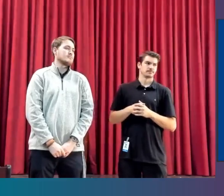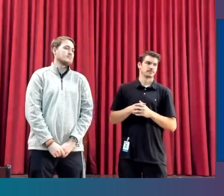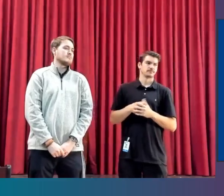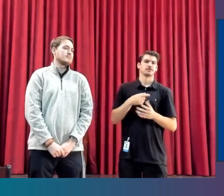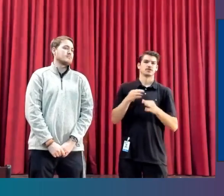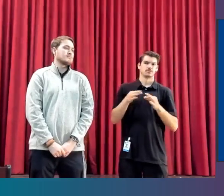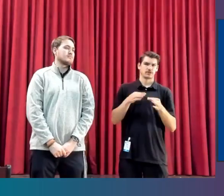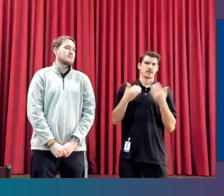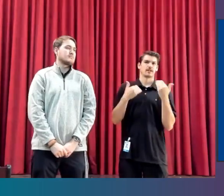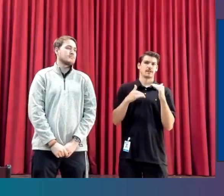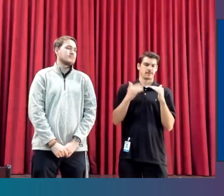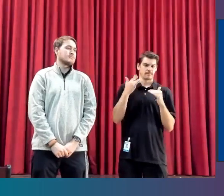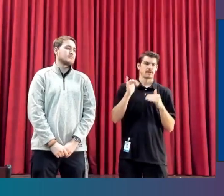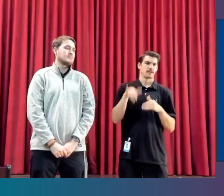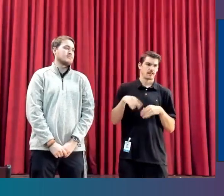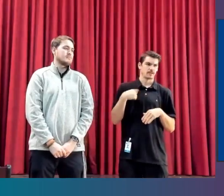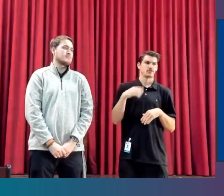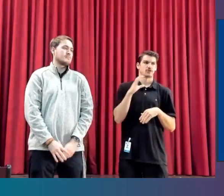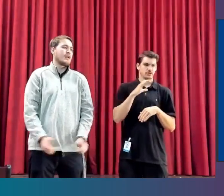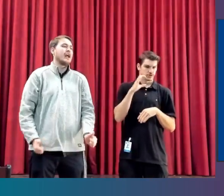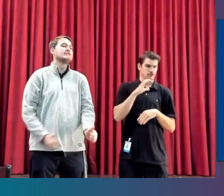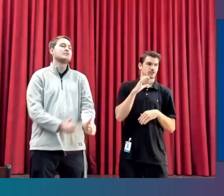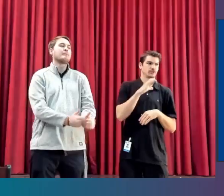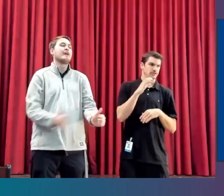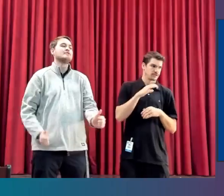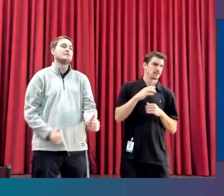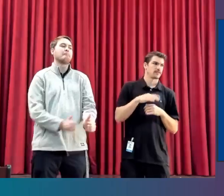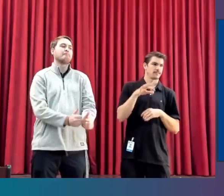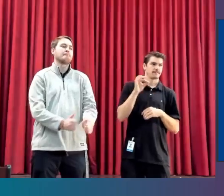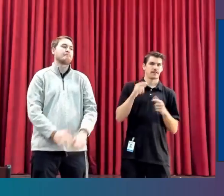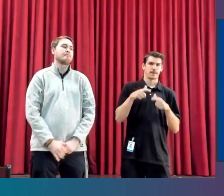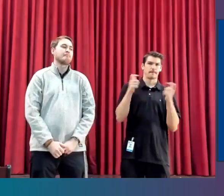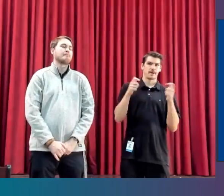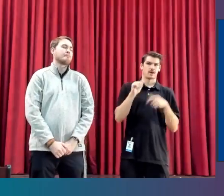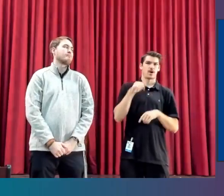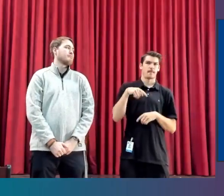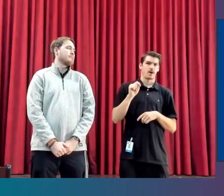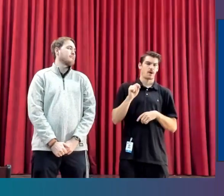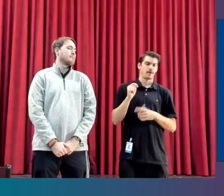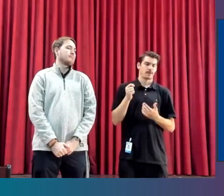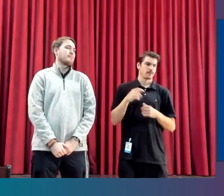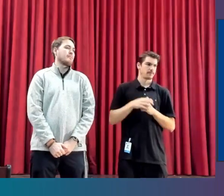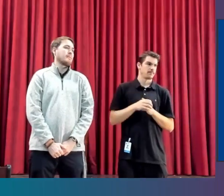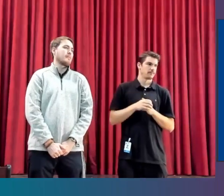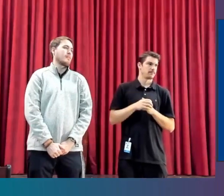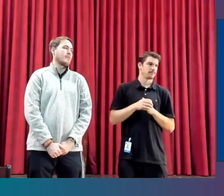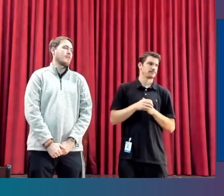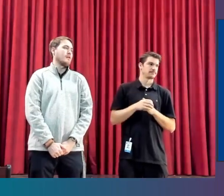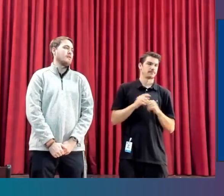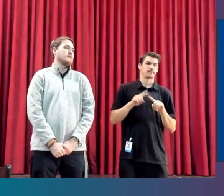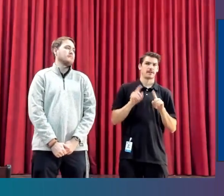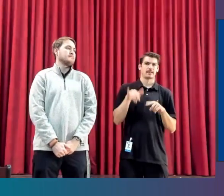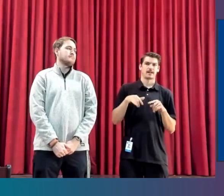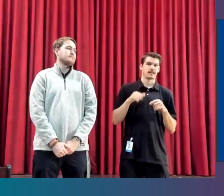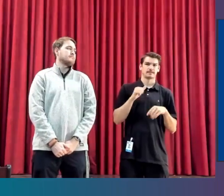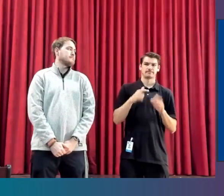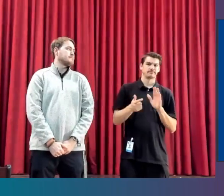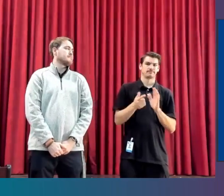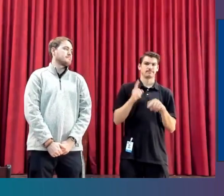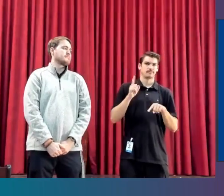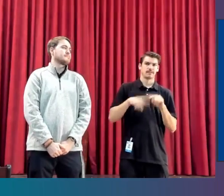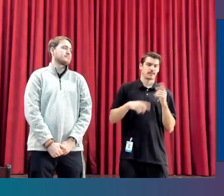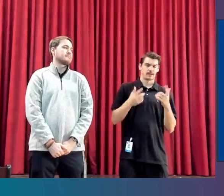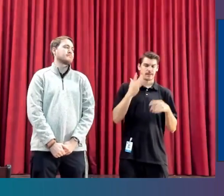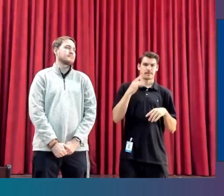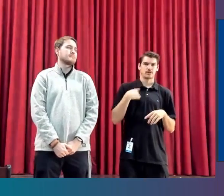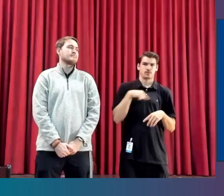because of that. So we've been searching and searching to find a larger apartment. But that's not been possible for us, so we're not